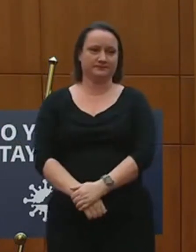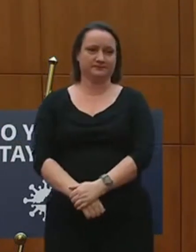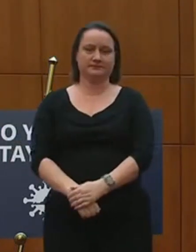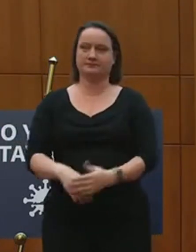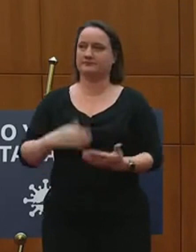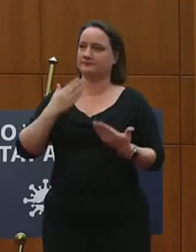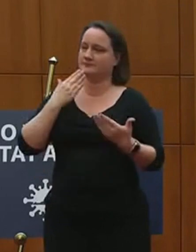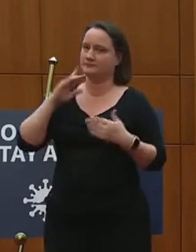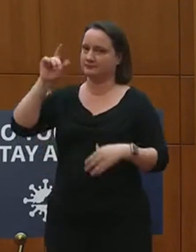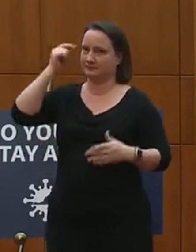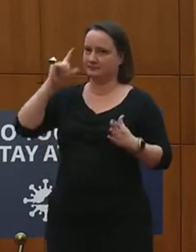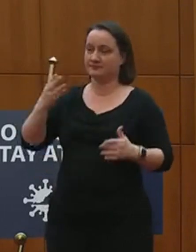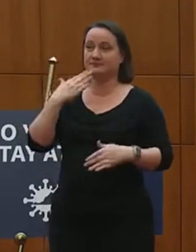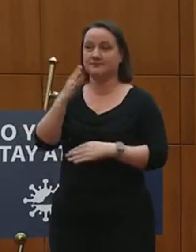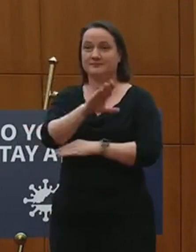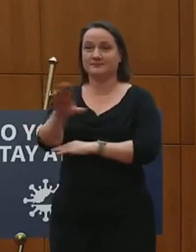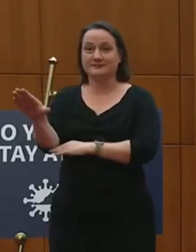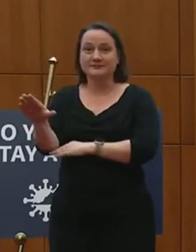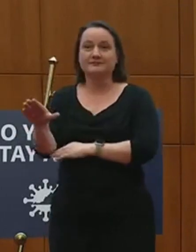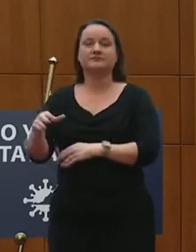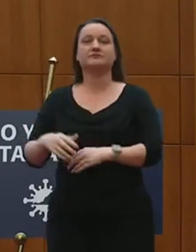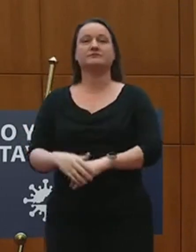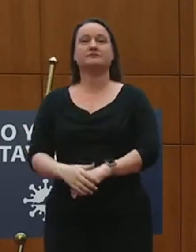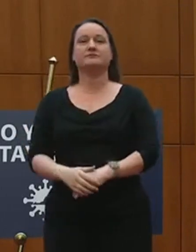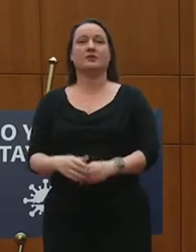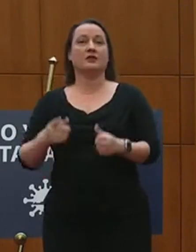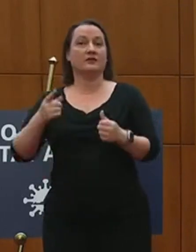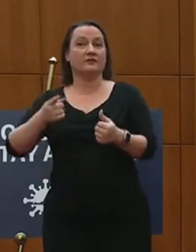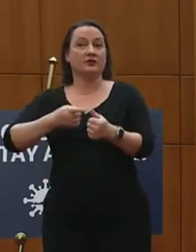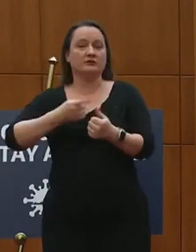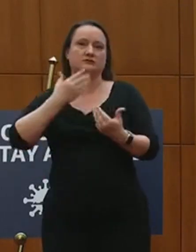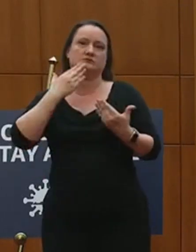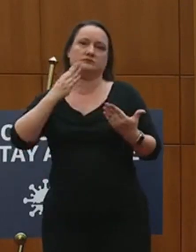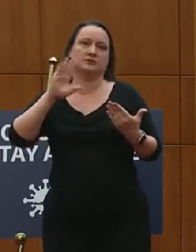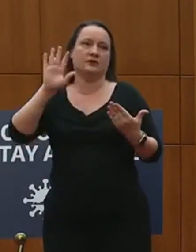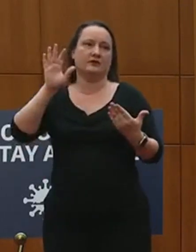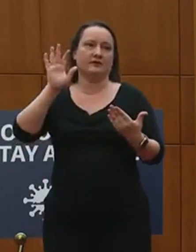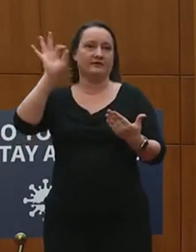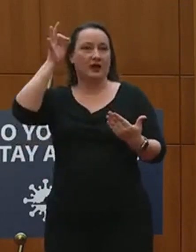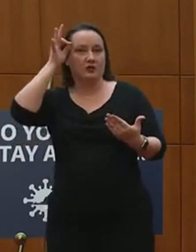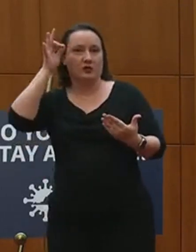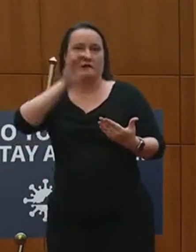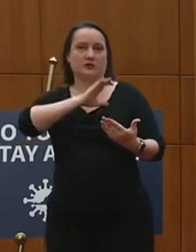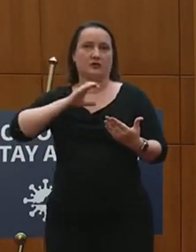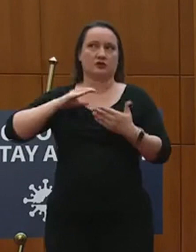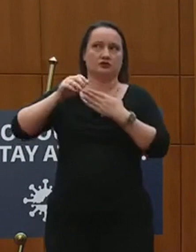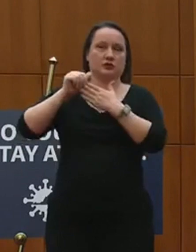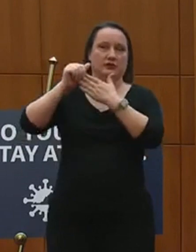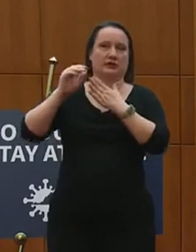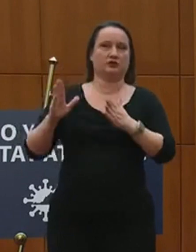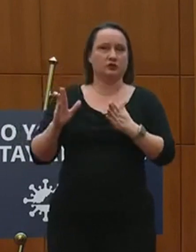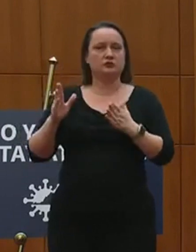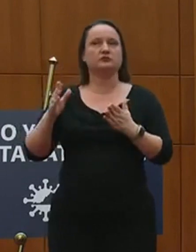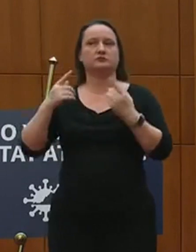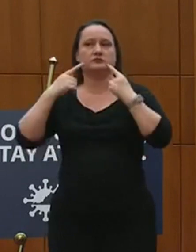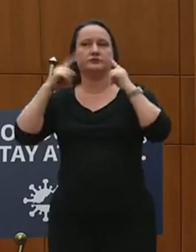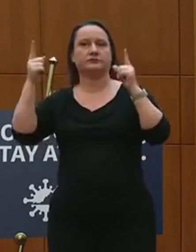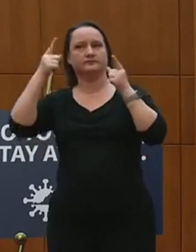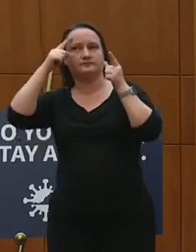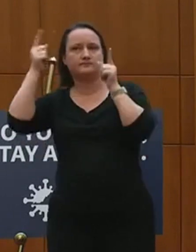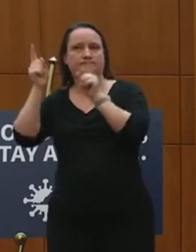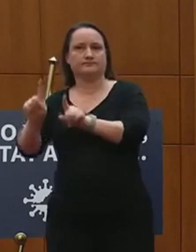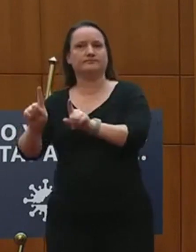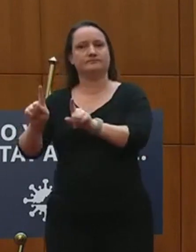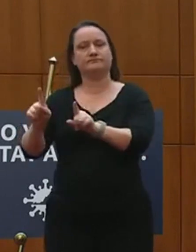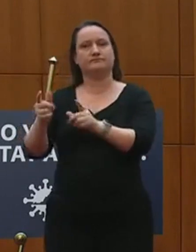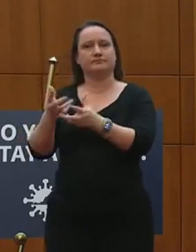Thank you, Governor, and good afternoon. Let me first start by thanking our federal and congressional leaders for reaching a deal on this